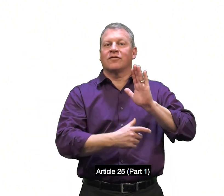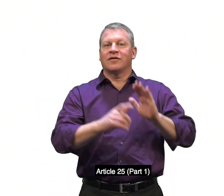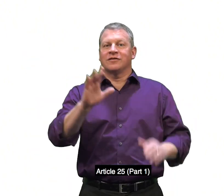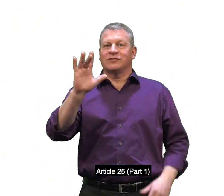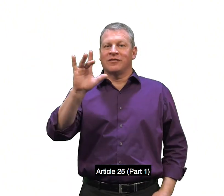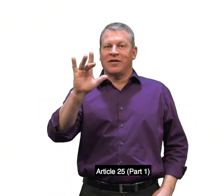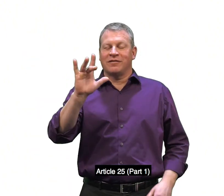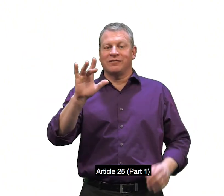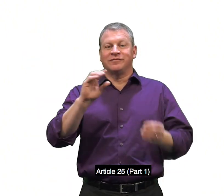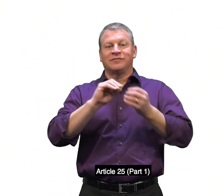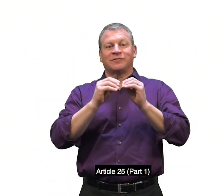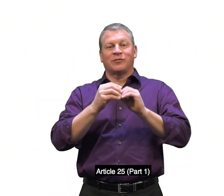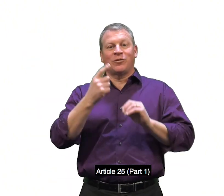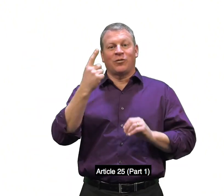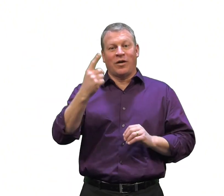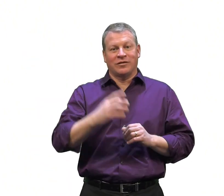Article 25, Part 1.